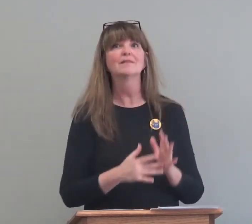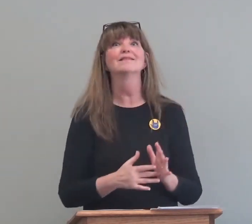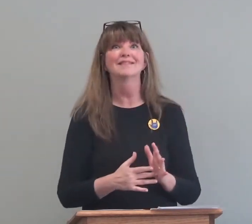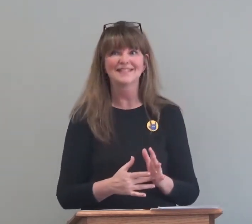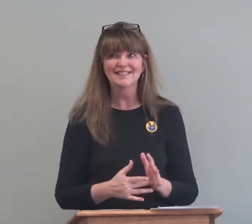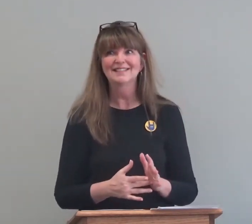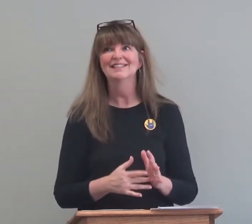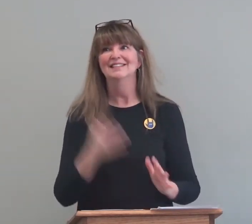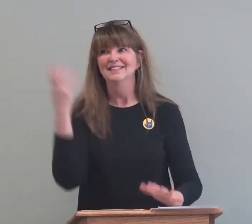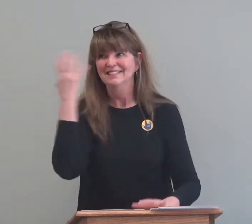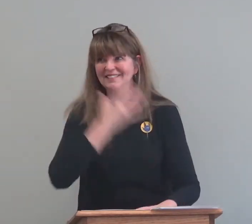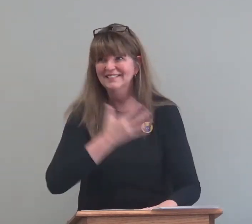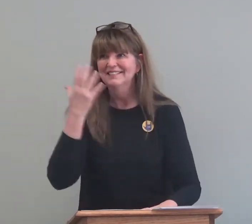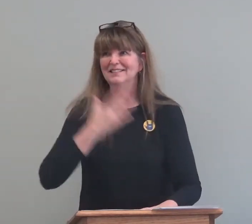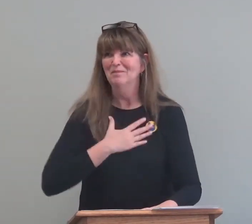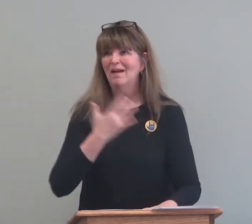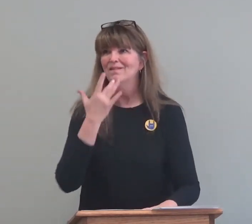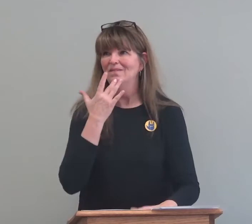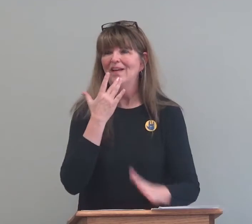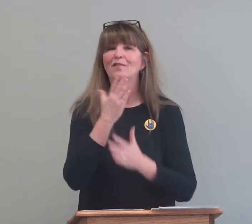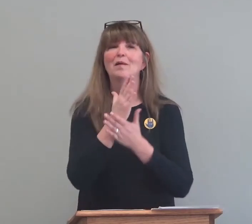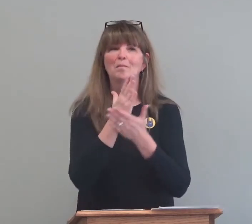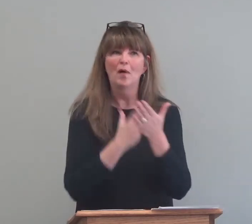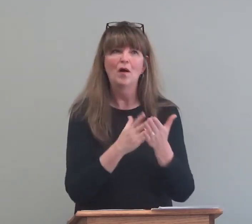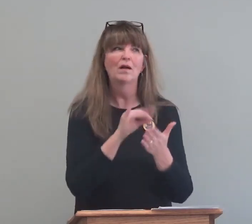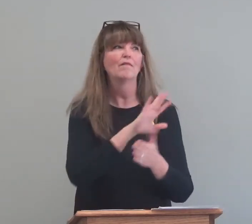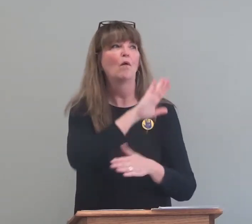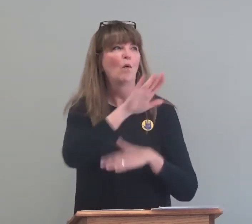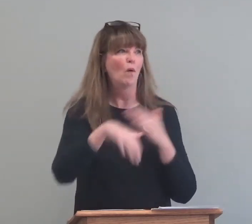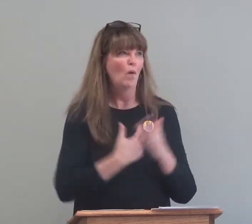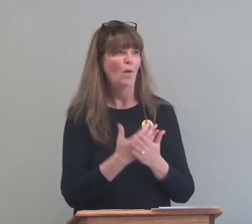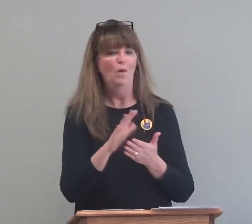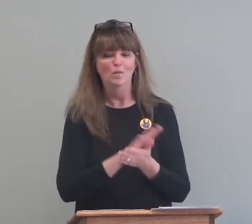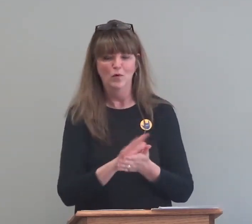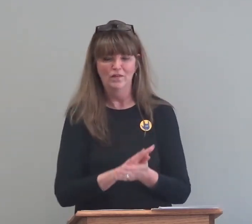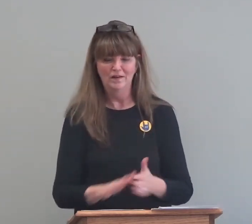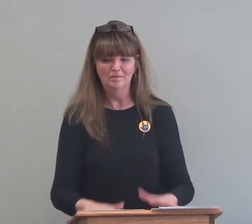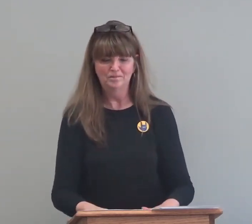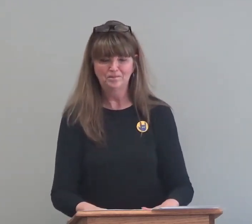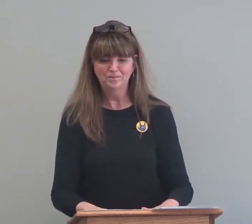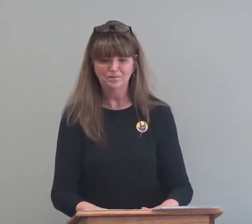soldier sees Jesus, it's pretty astounding. That's the favorite part, my favorite part of the whole show.